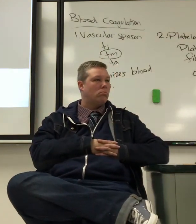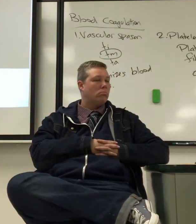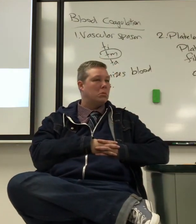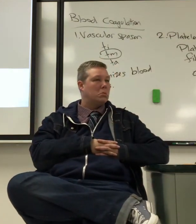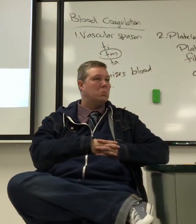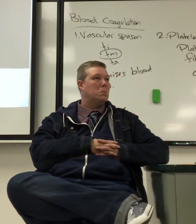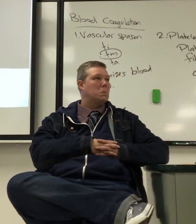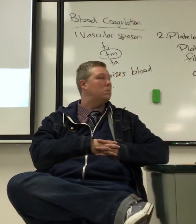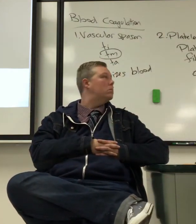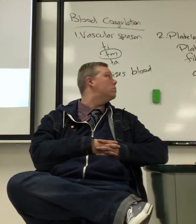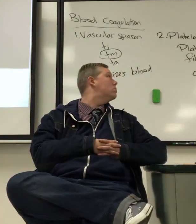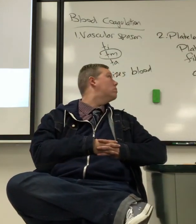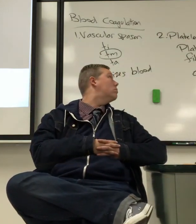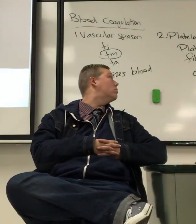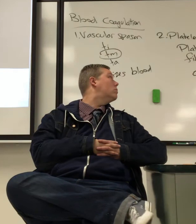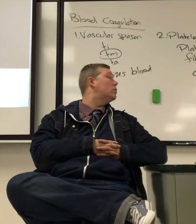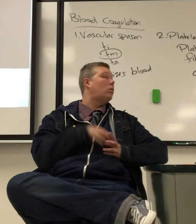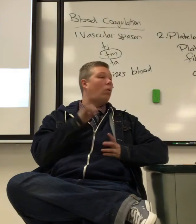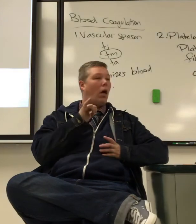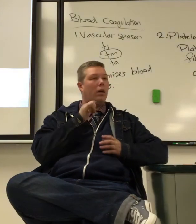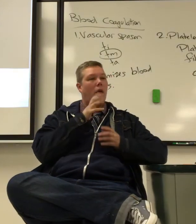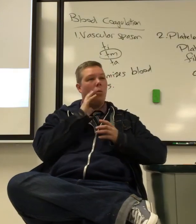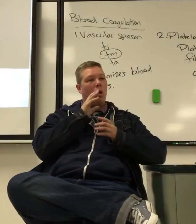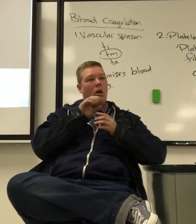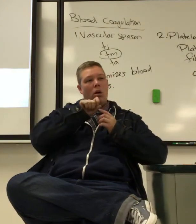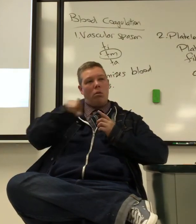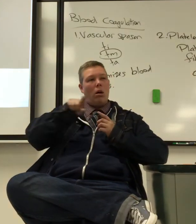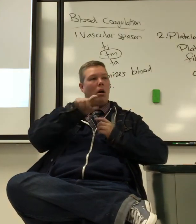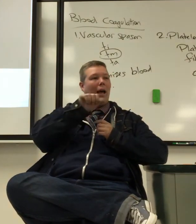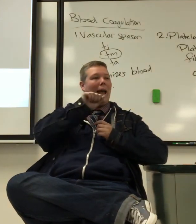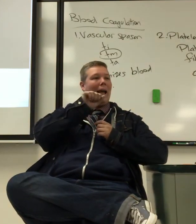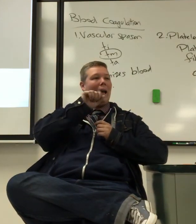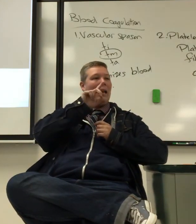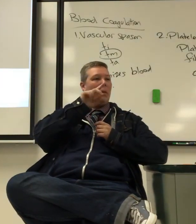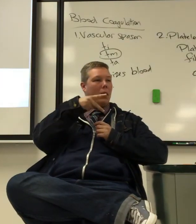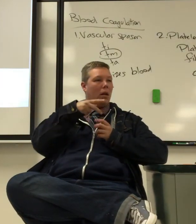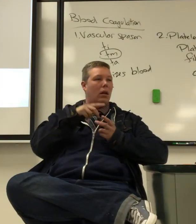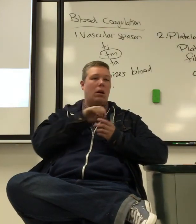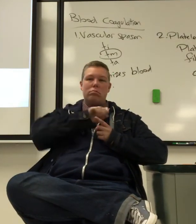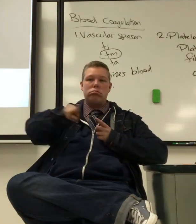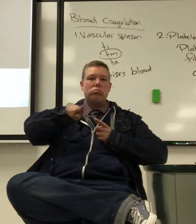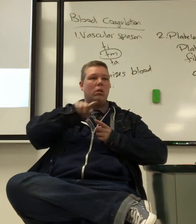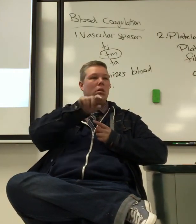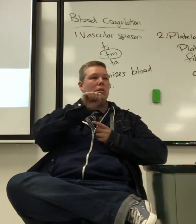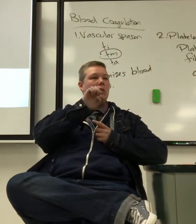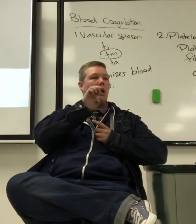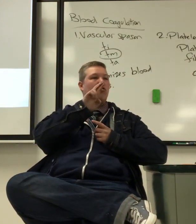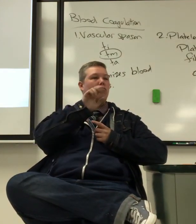So they secrete things like ADP, serotonin,